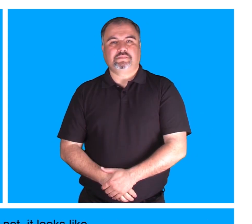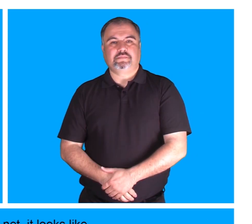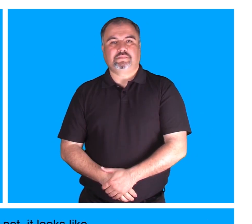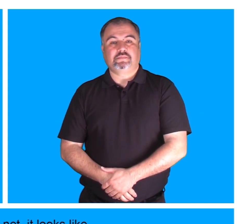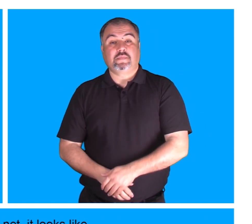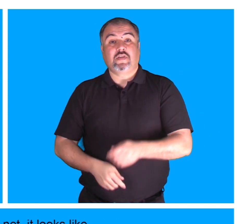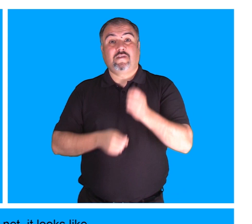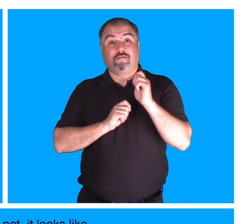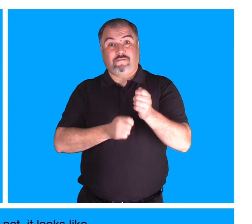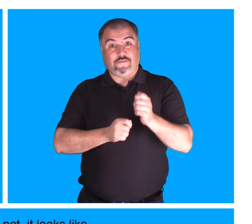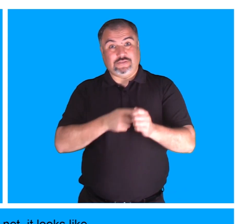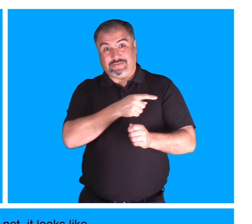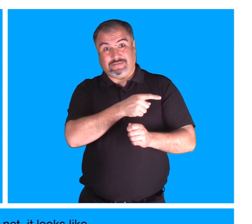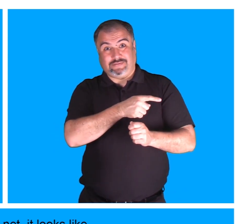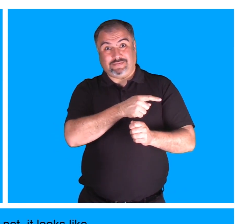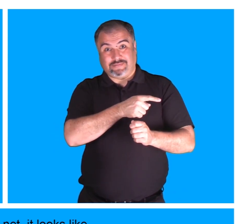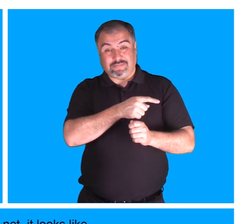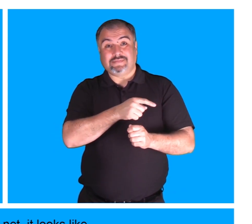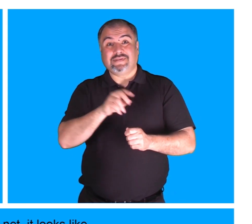fish.